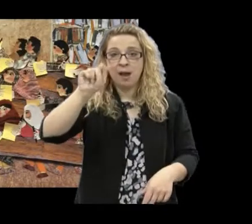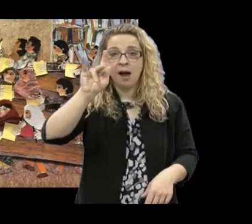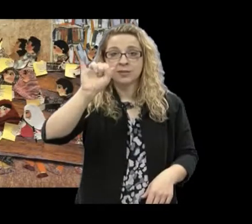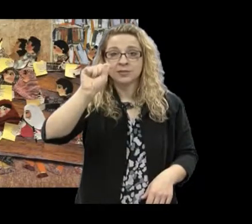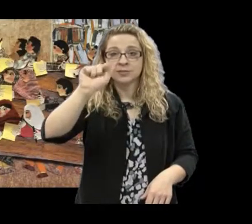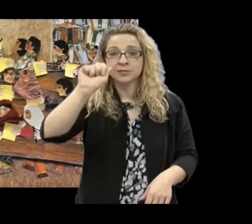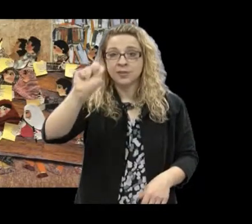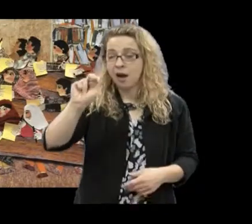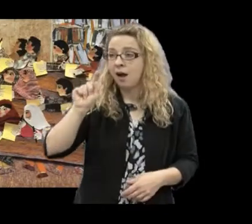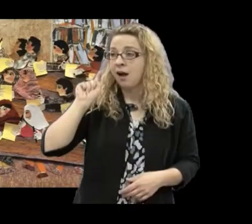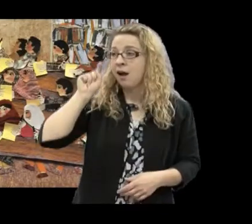Pakistan.